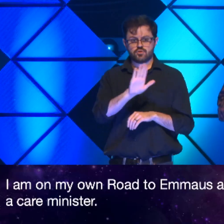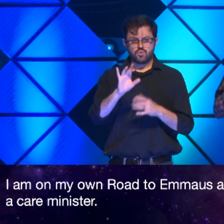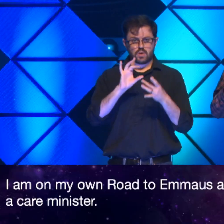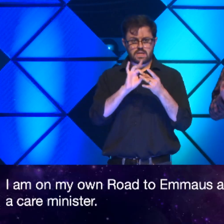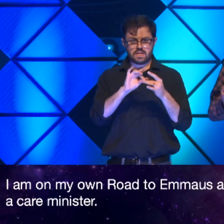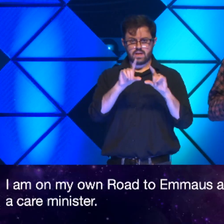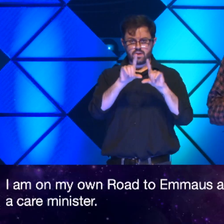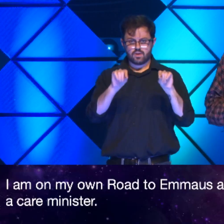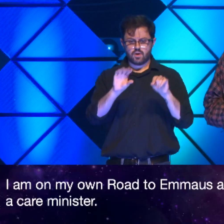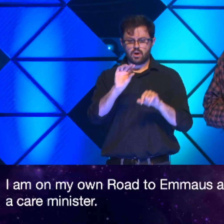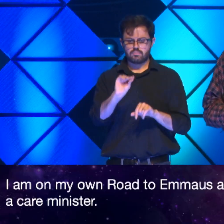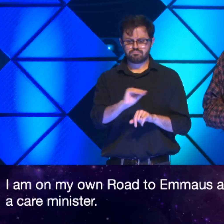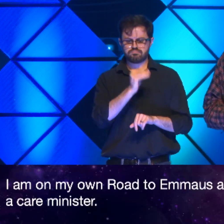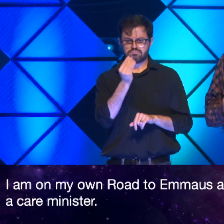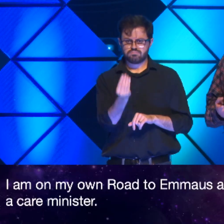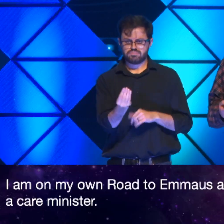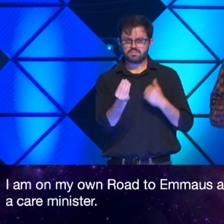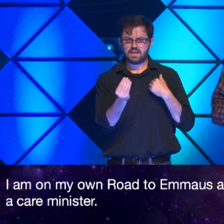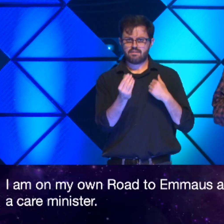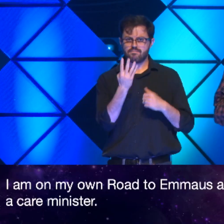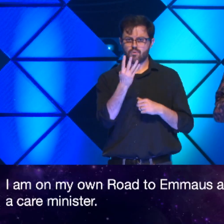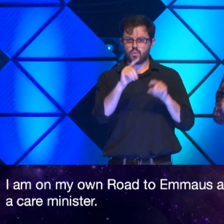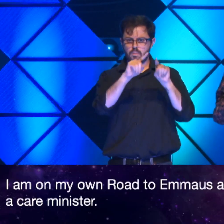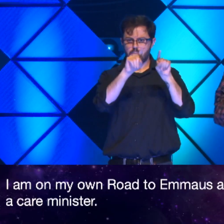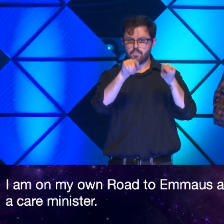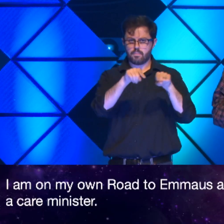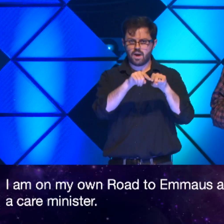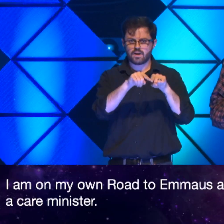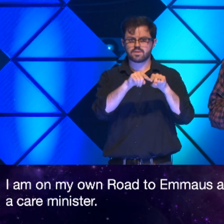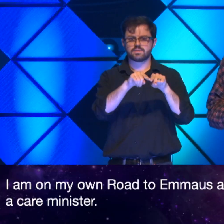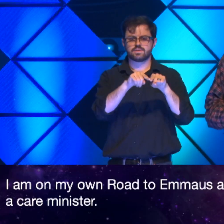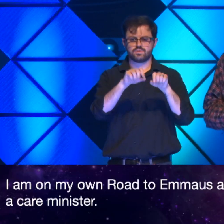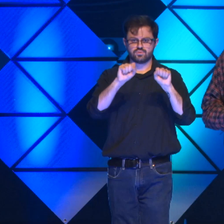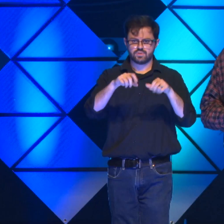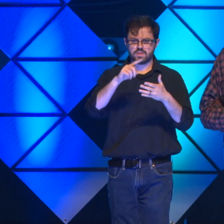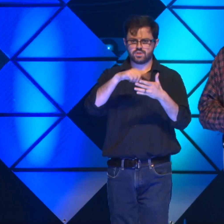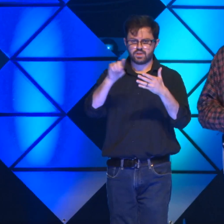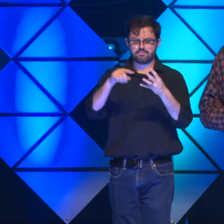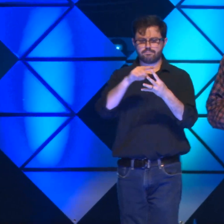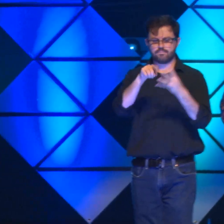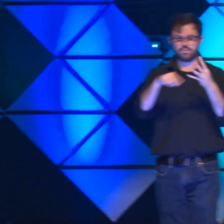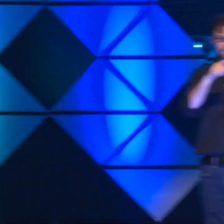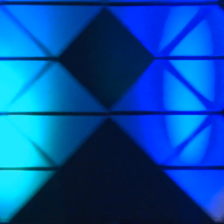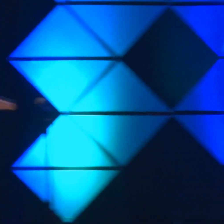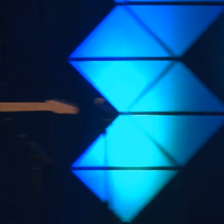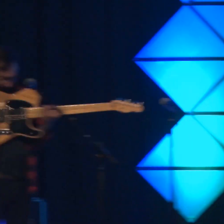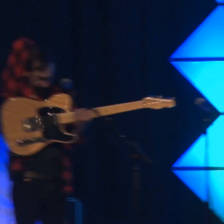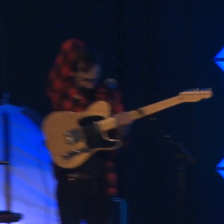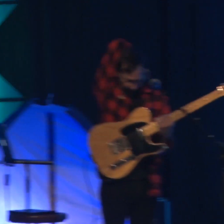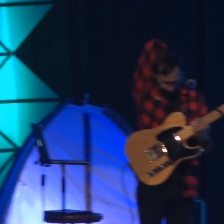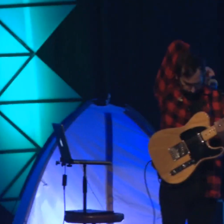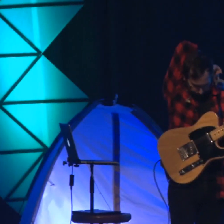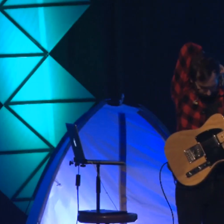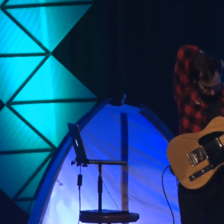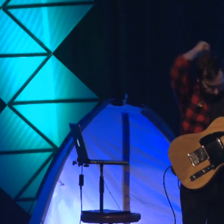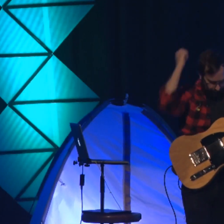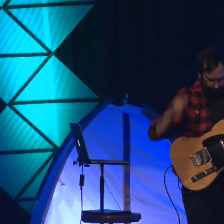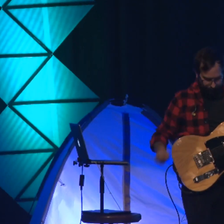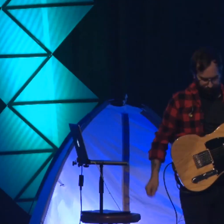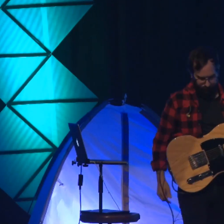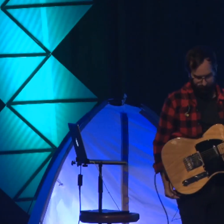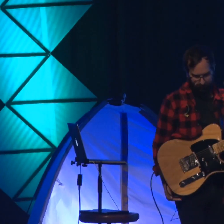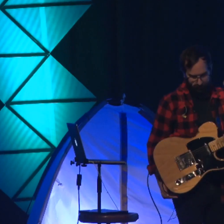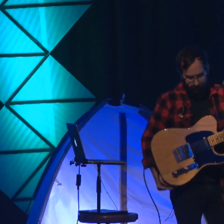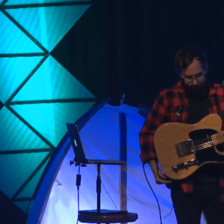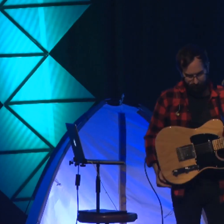is, I am on my own road to Emmaus and would like to speak to a care minister. I hope that you heard this morning